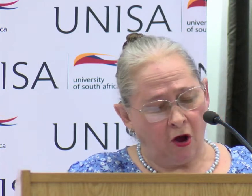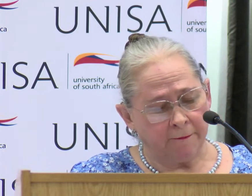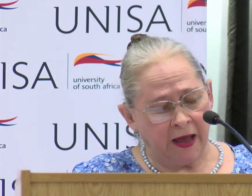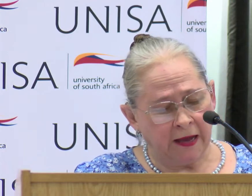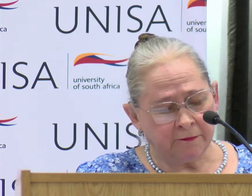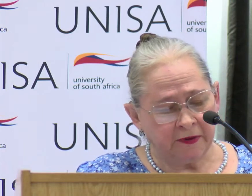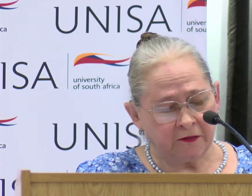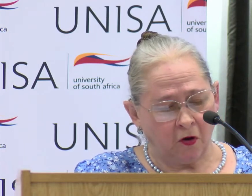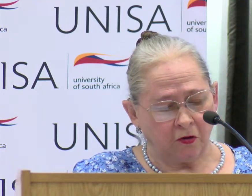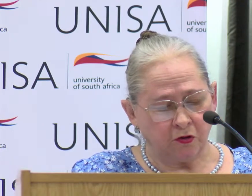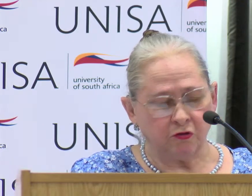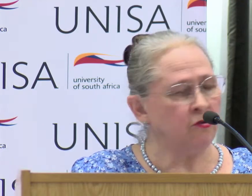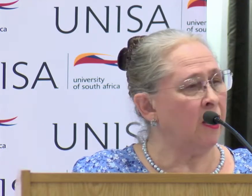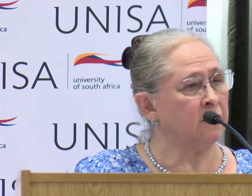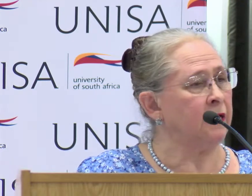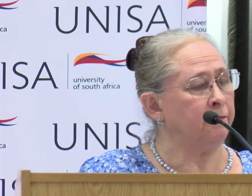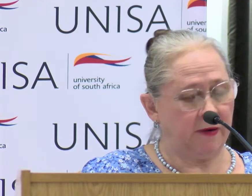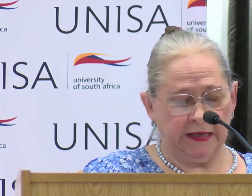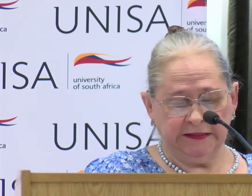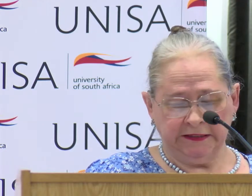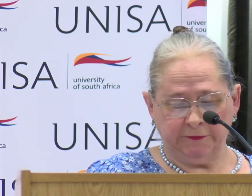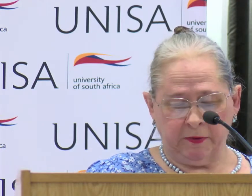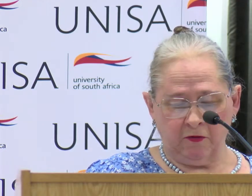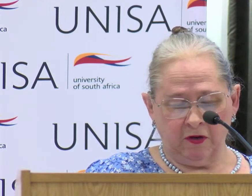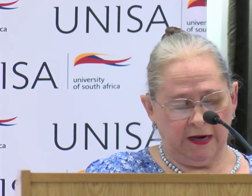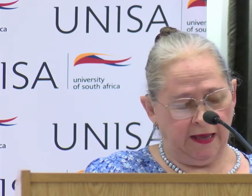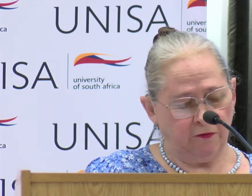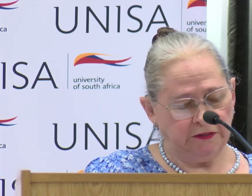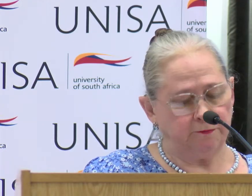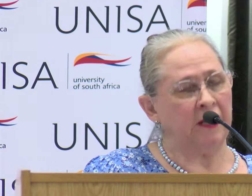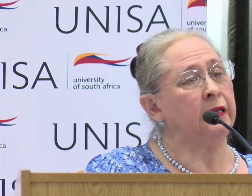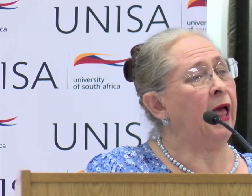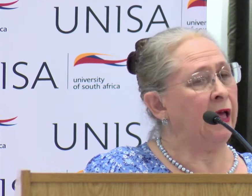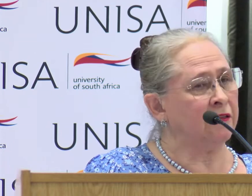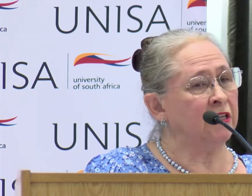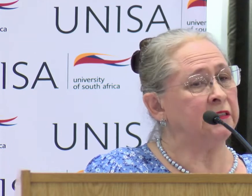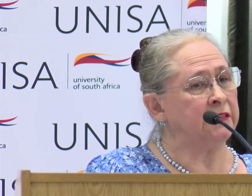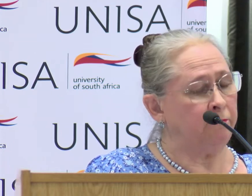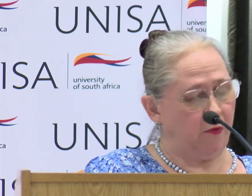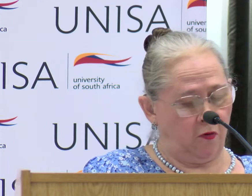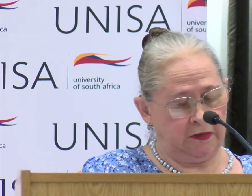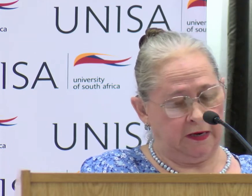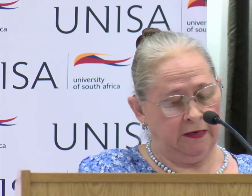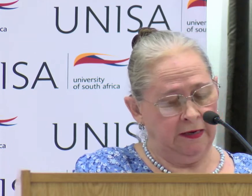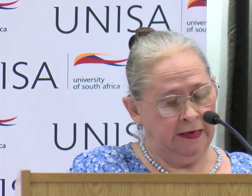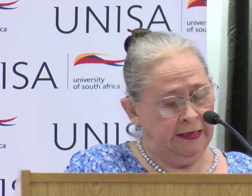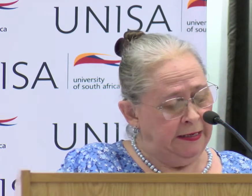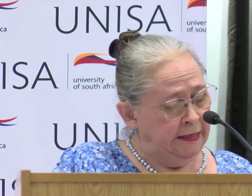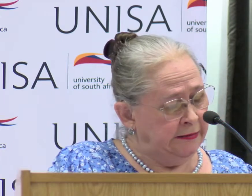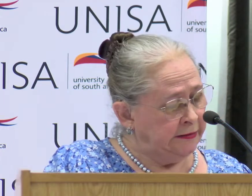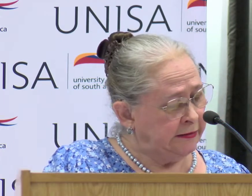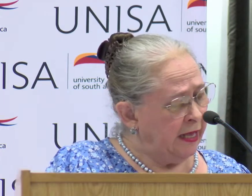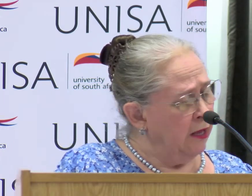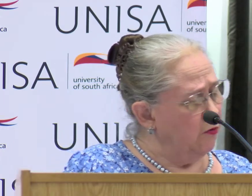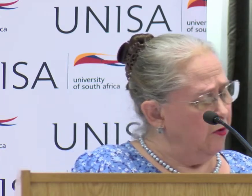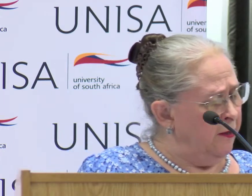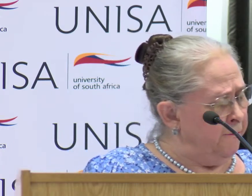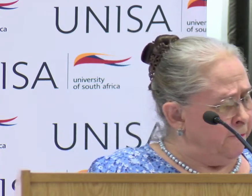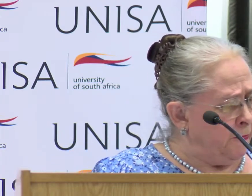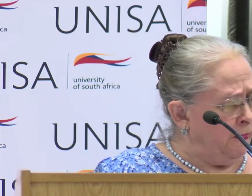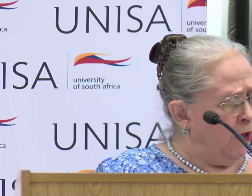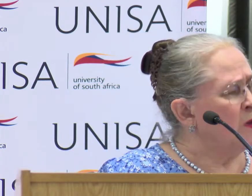While the combined method do not replace the spoken language, but actually support it.